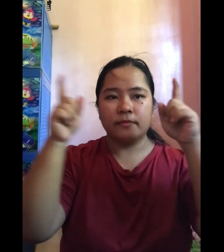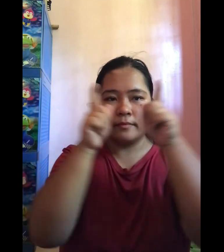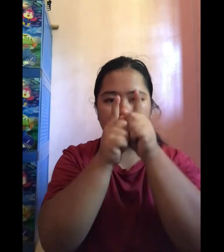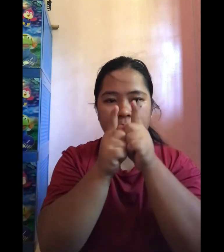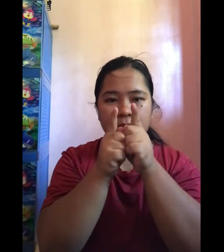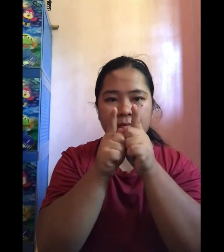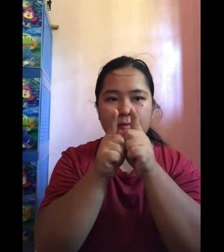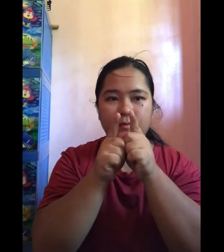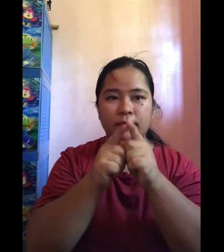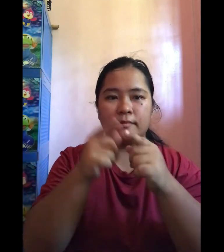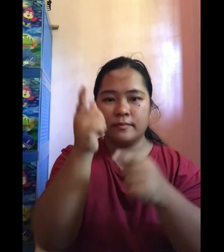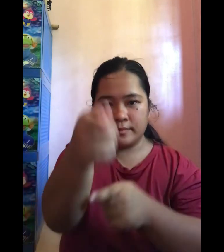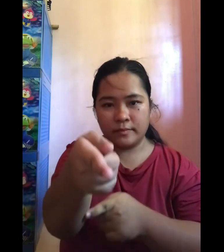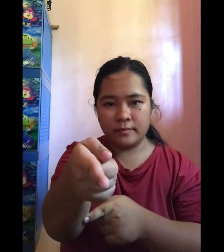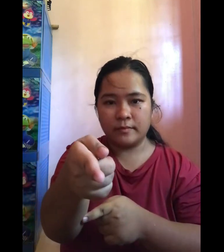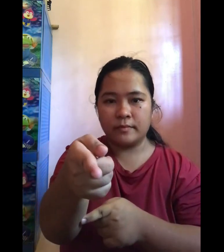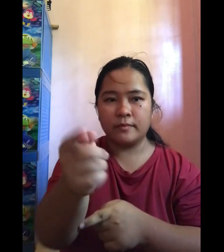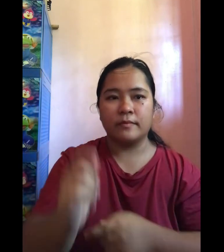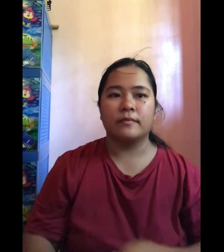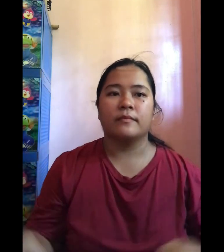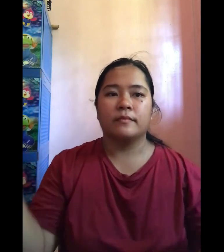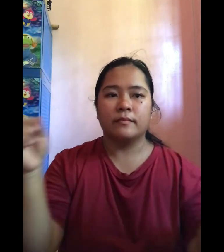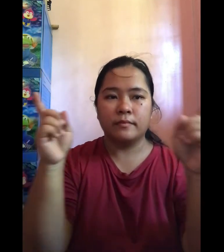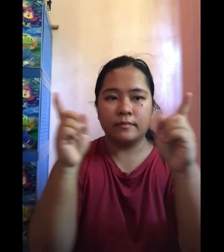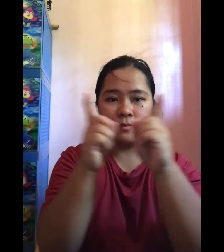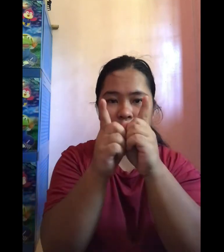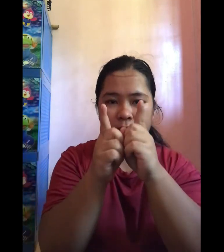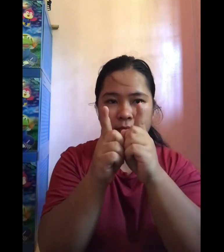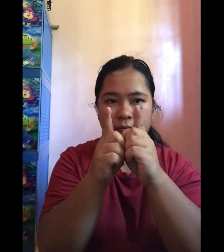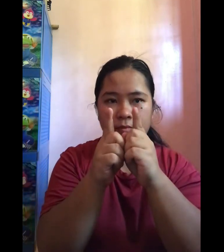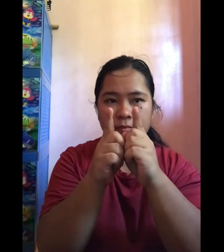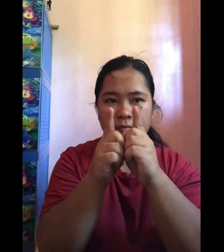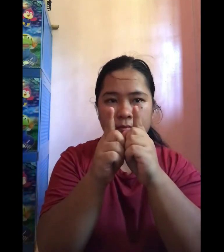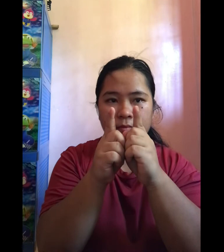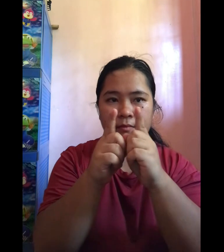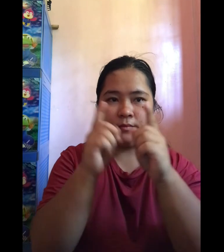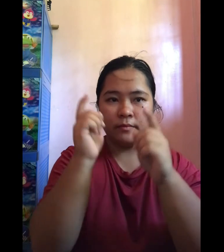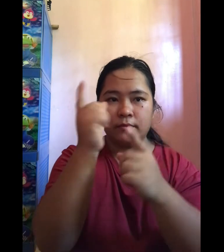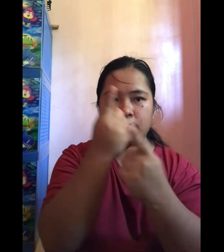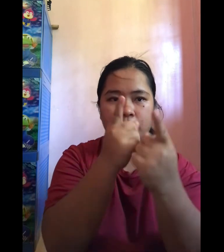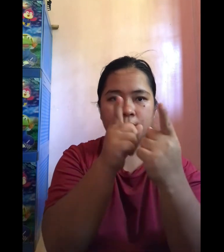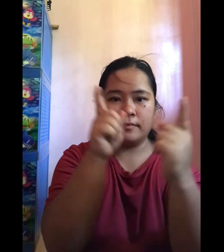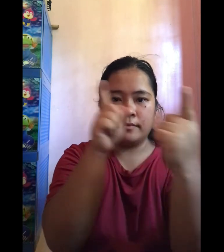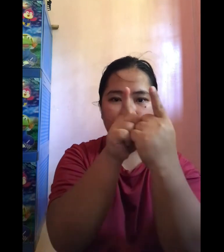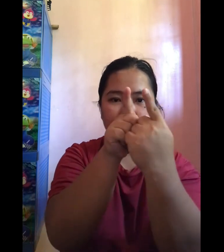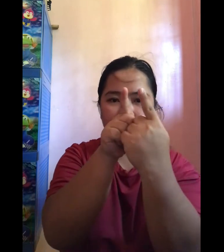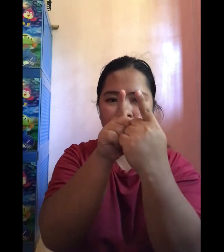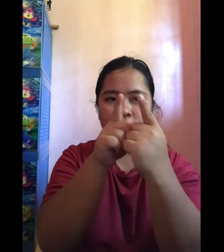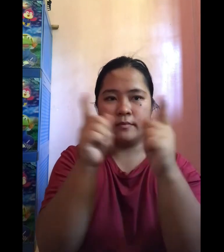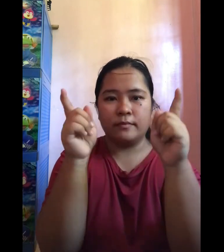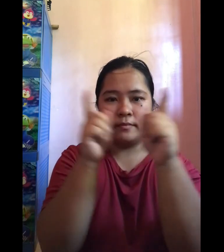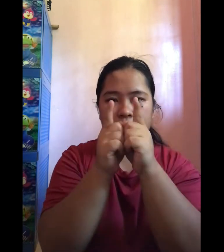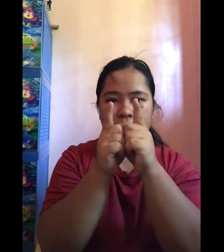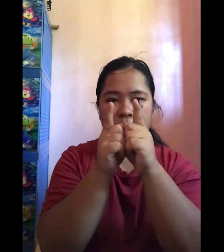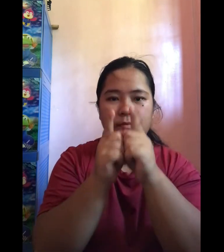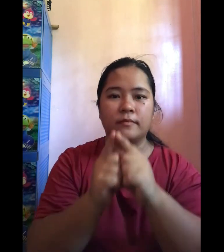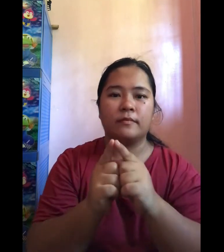meet you. Now you gotta remember that meet is like this, or meet is like this. And it's kind of like two people coming together